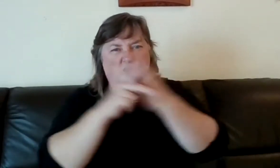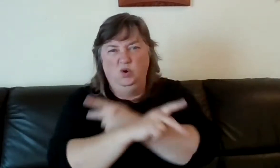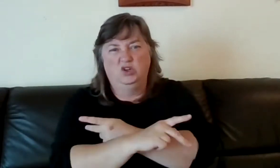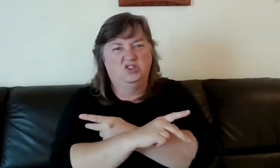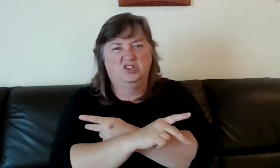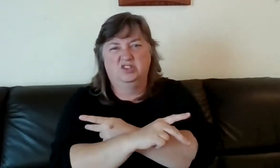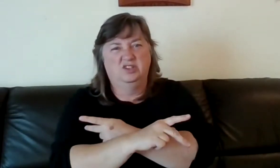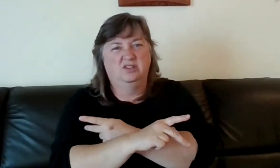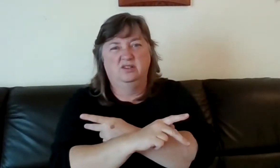Worse.